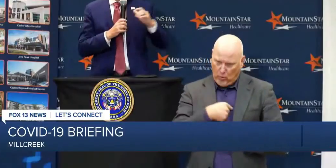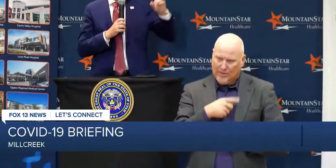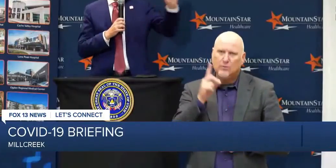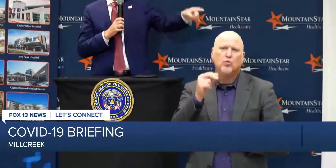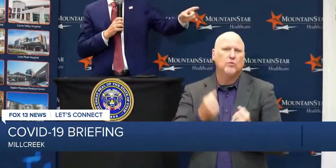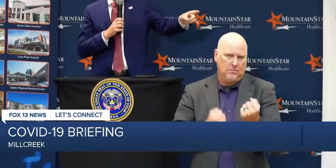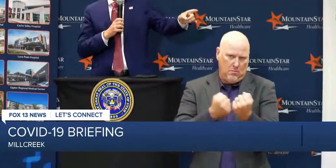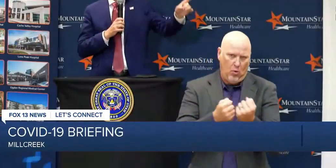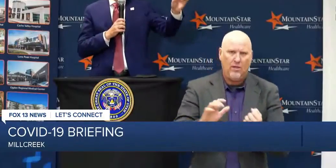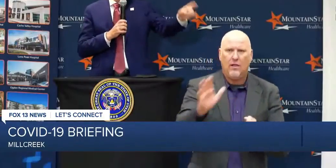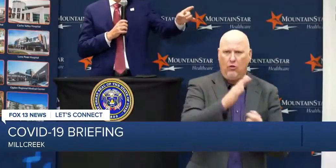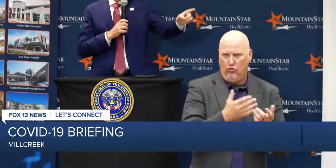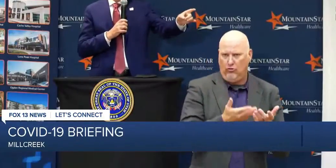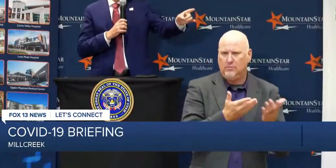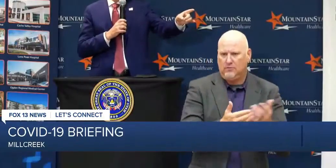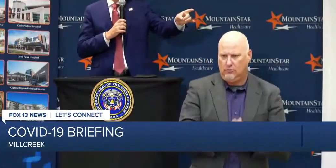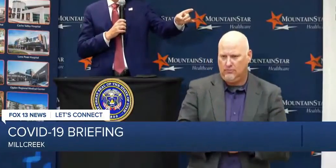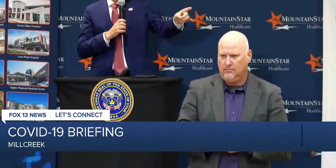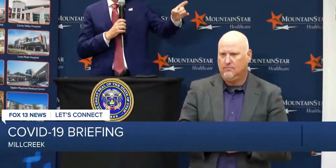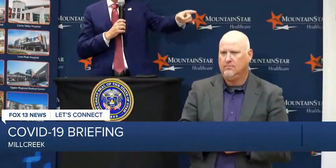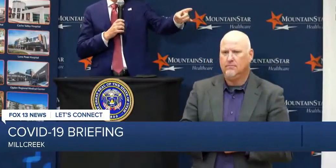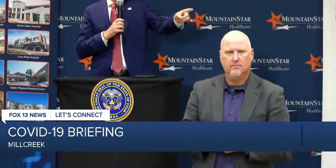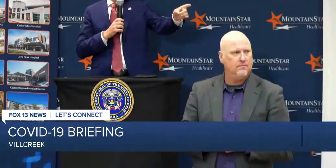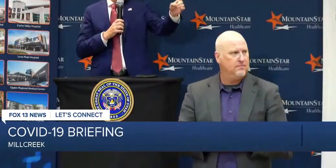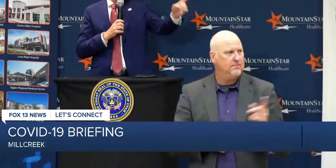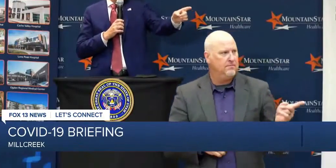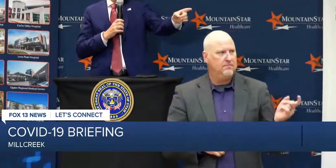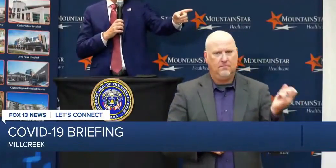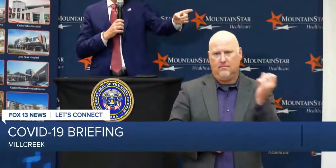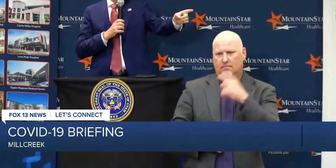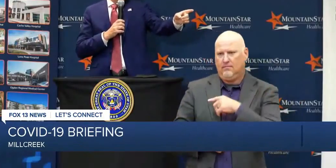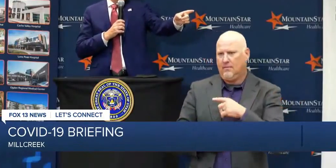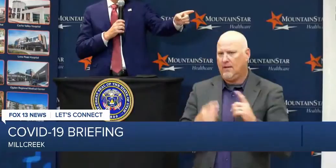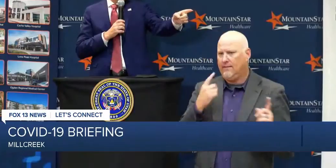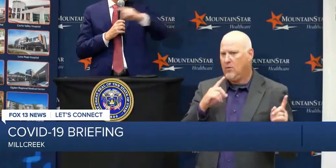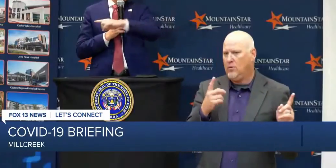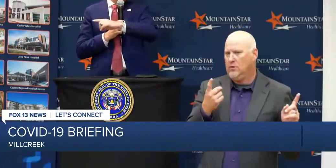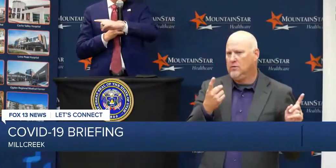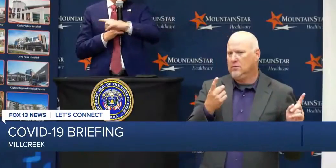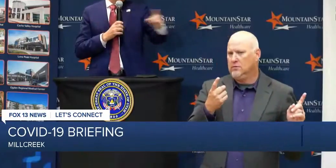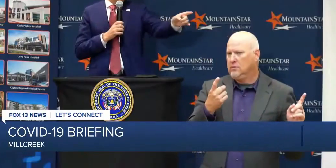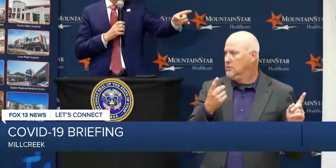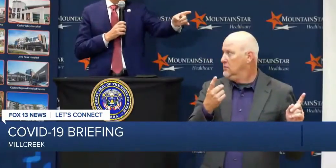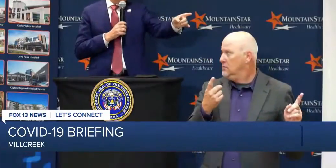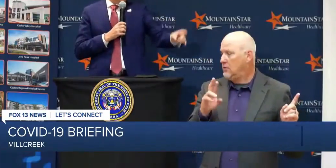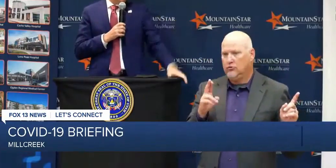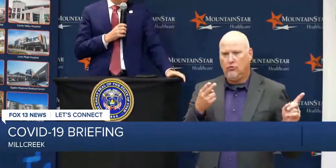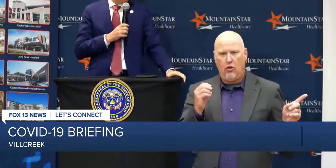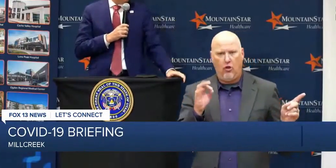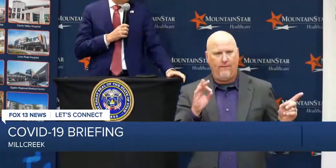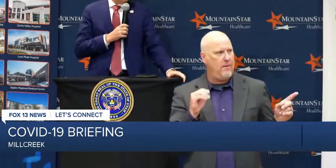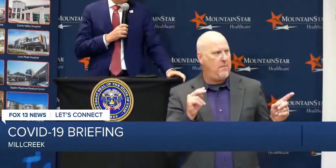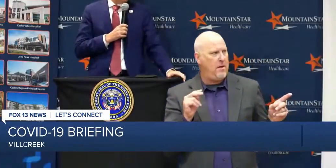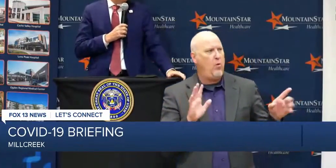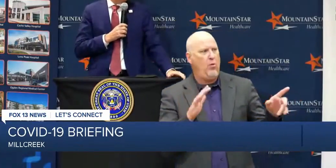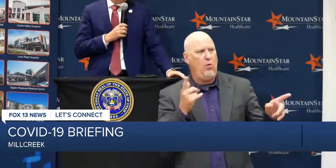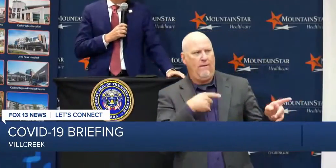answer that question. But somebody over here was really trying hard, and I'm gonna go here, and I'm gonna get in trouble. But